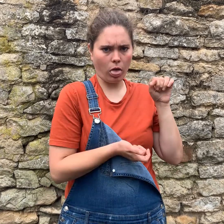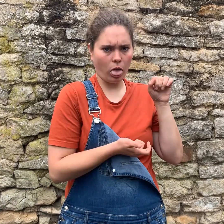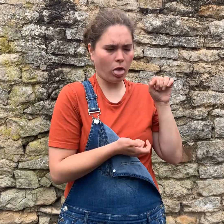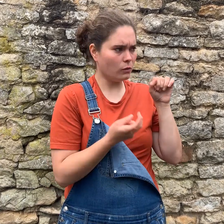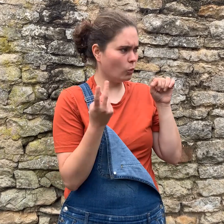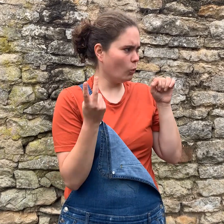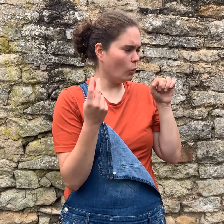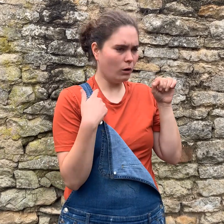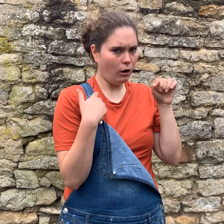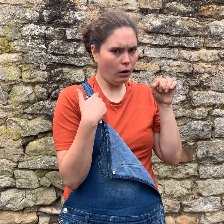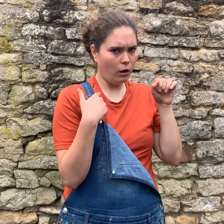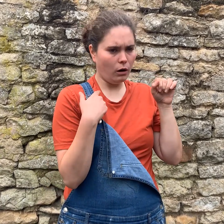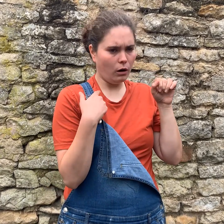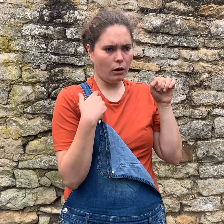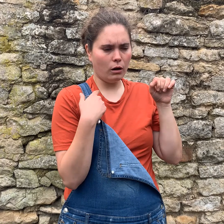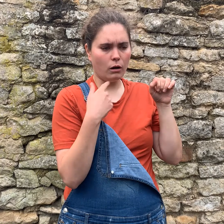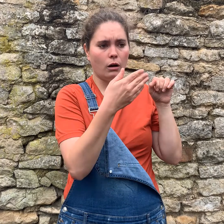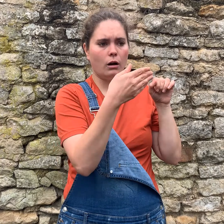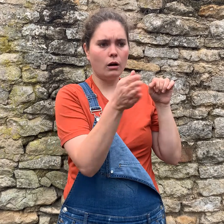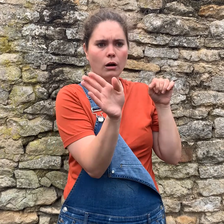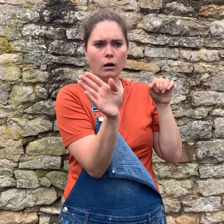I was shocked. 2.